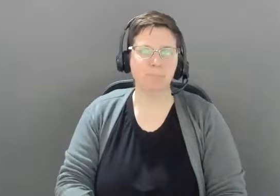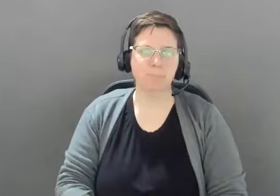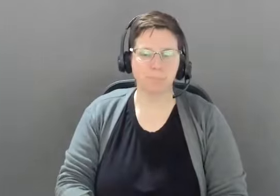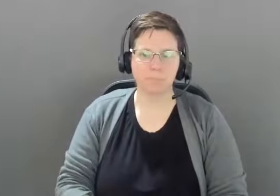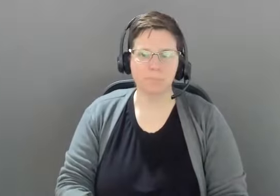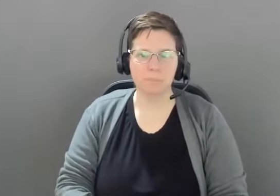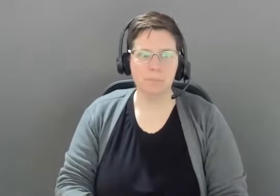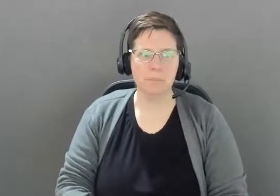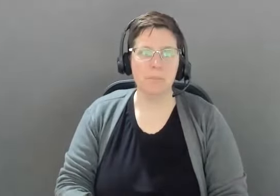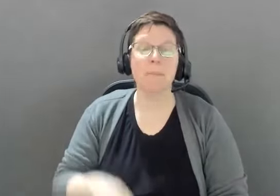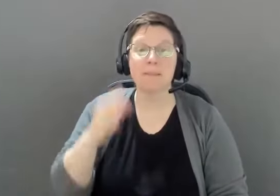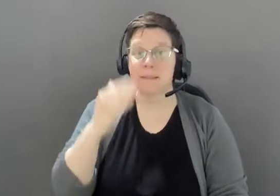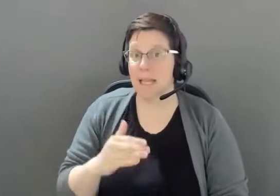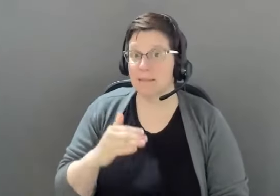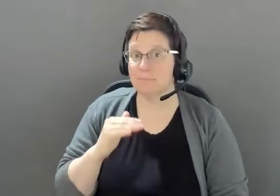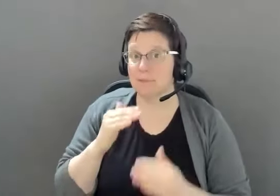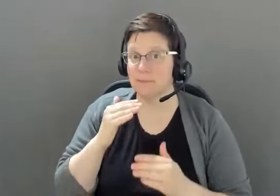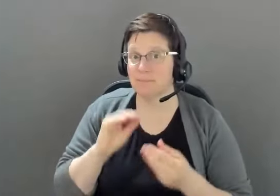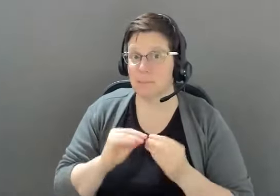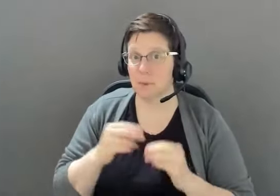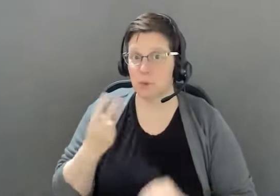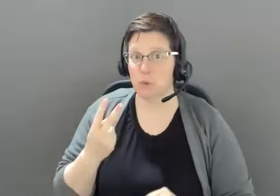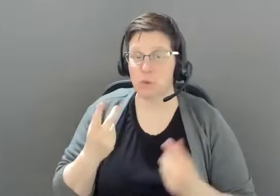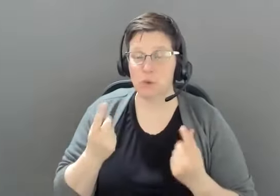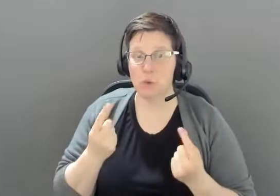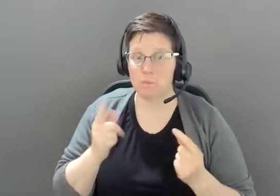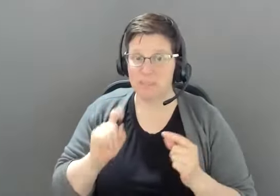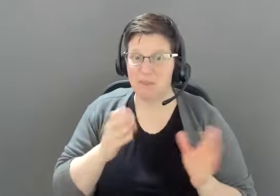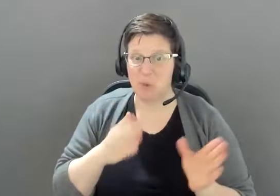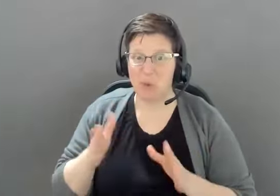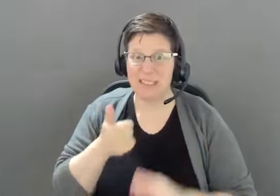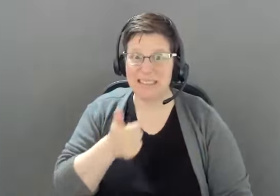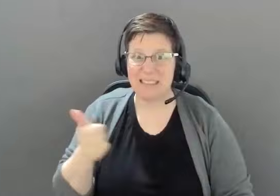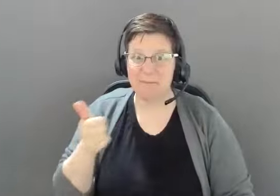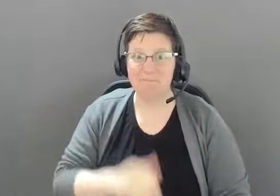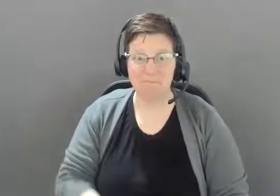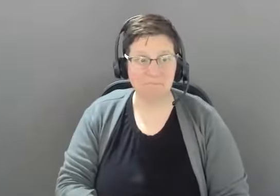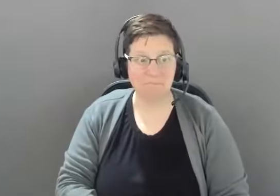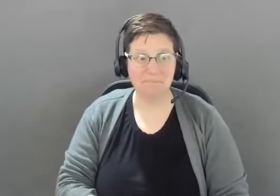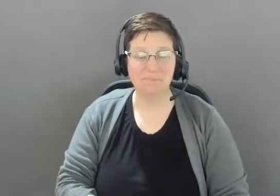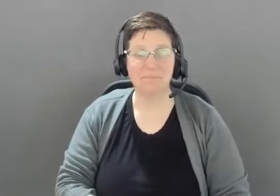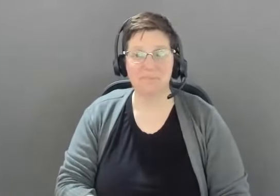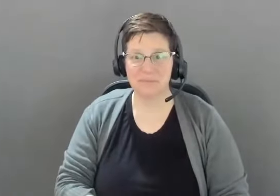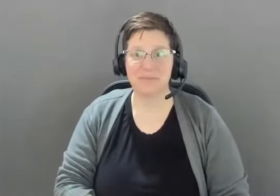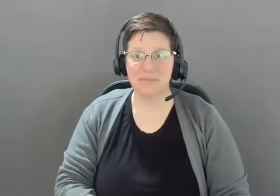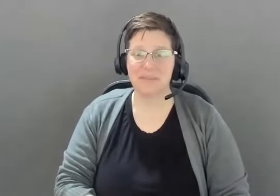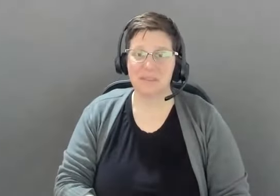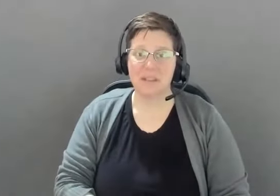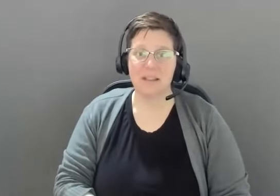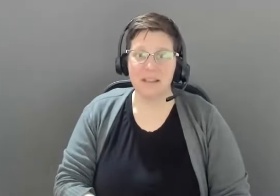The second step is to get organized. So a lot of the